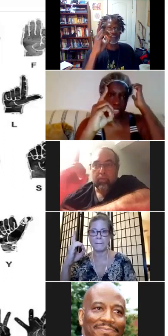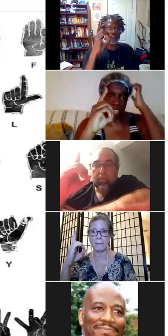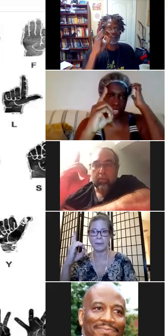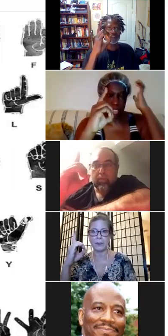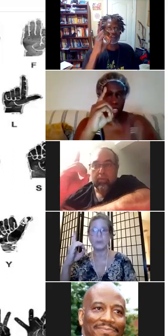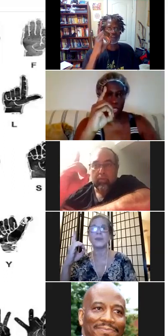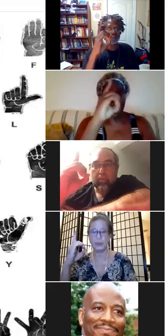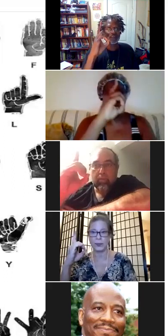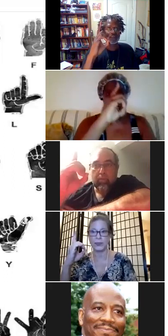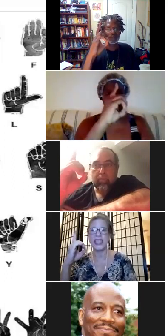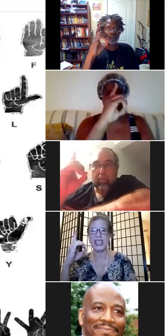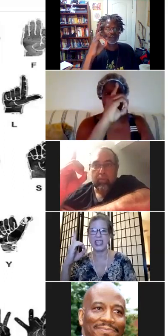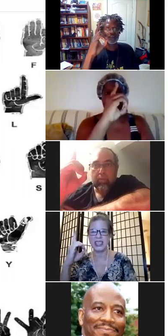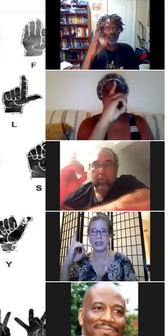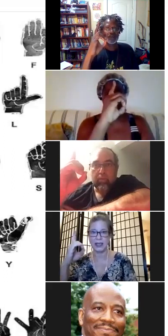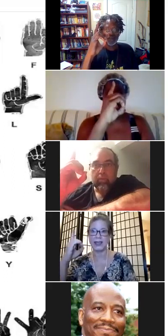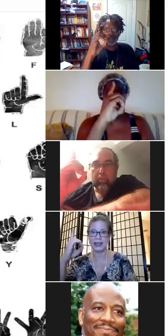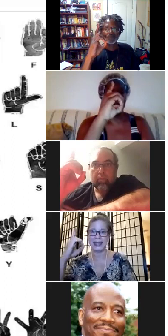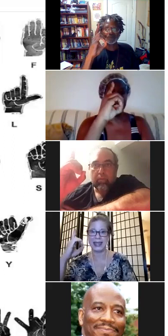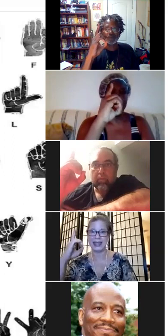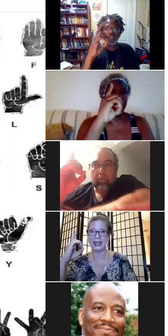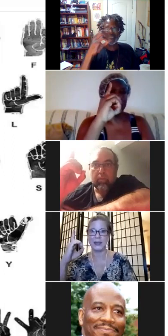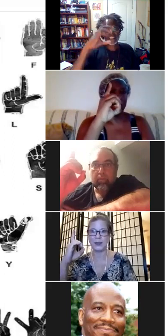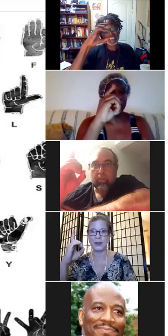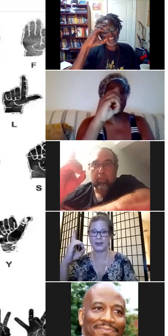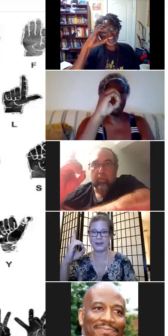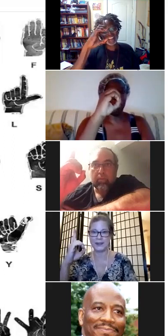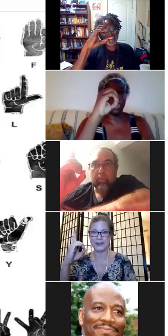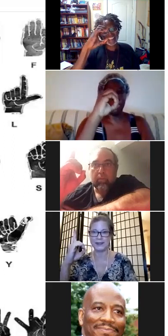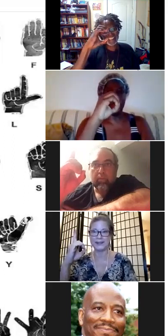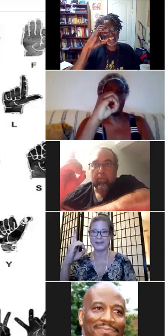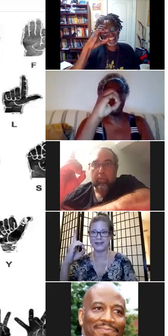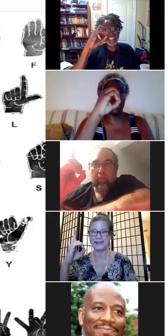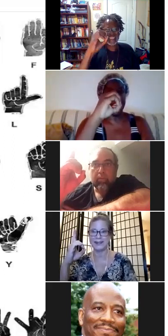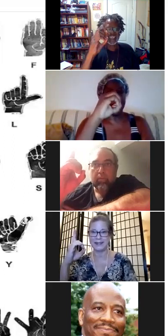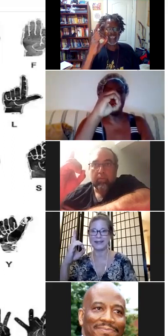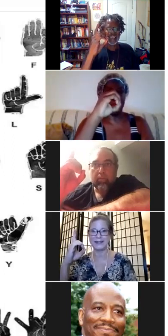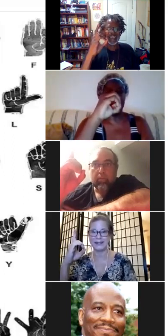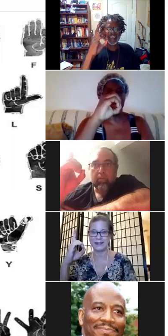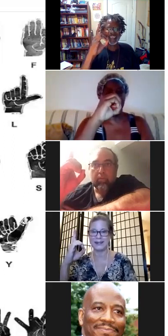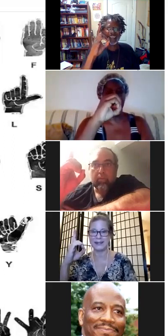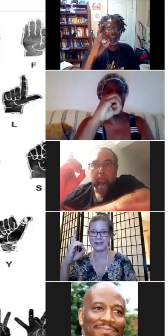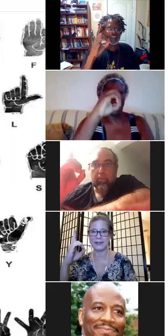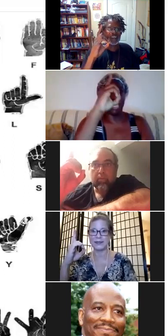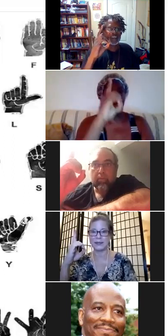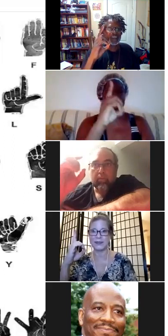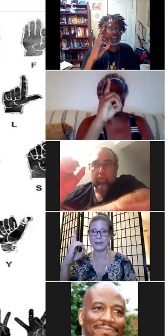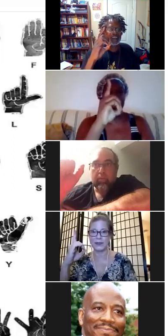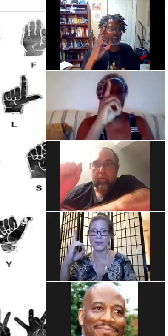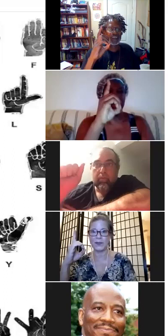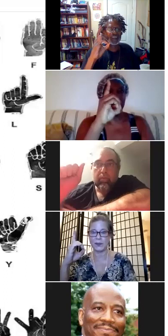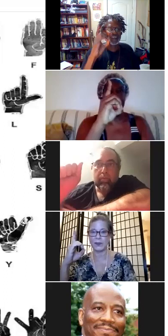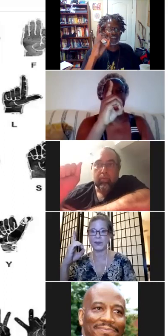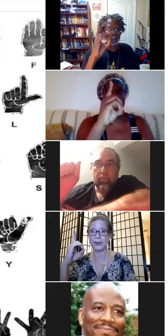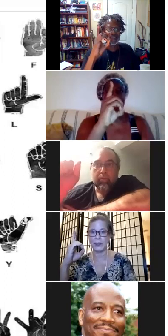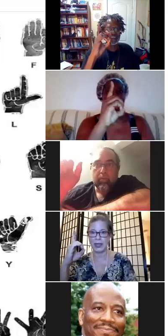D. Yeah, it looks like a letter D. Right. Like C. It's the number 0. You sign the number 0 and put